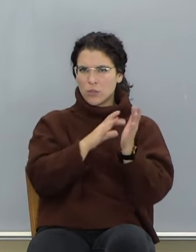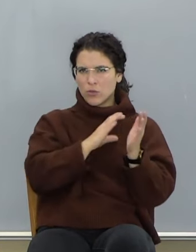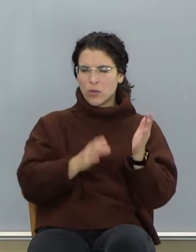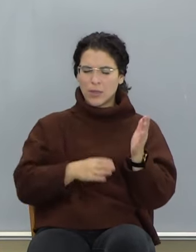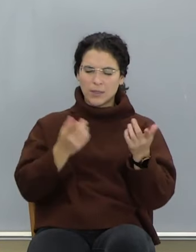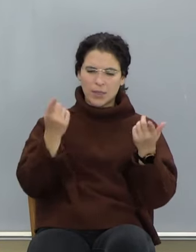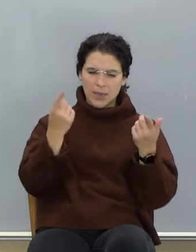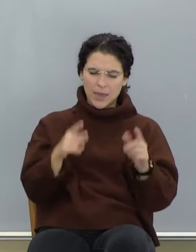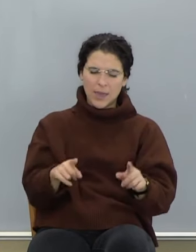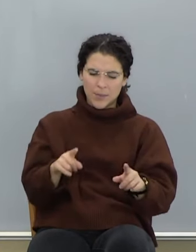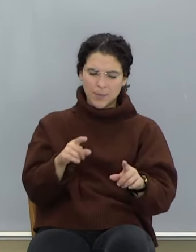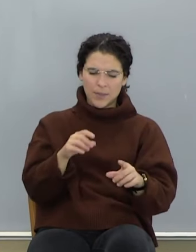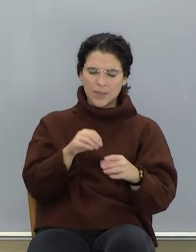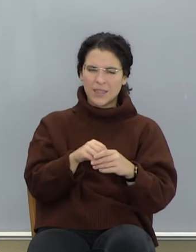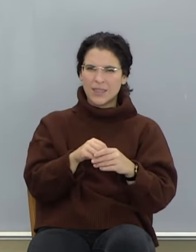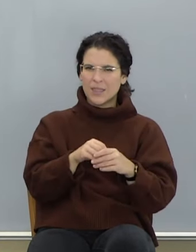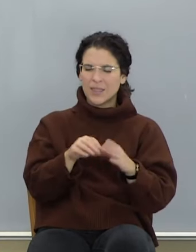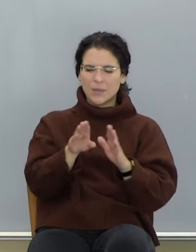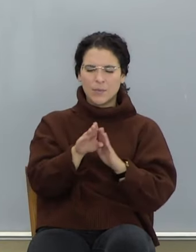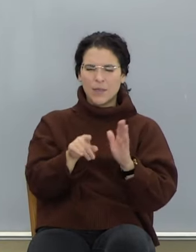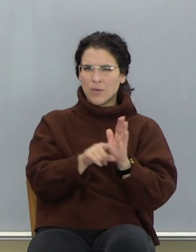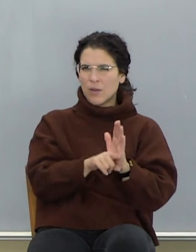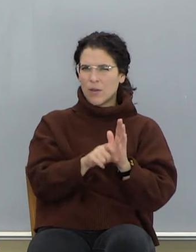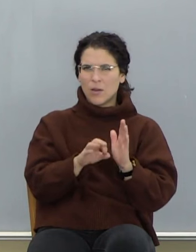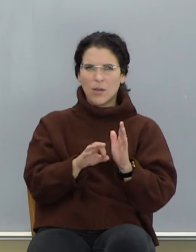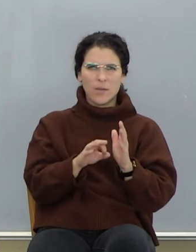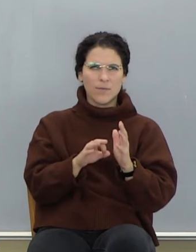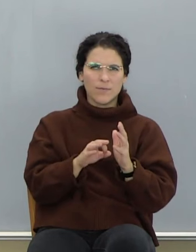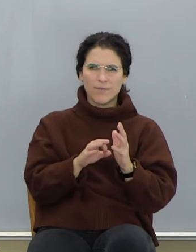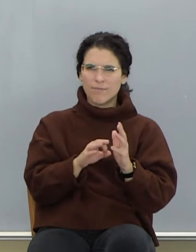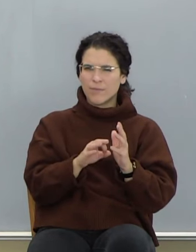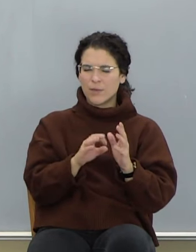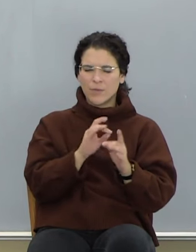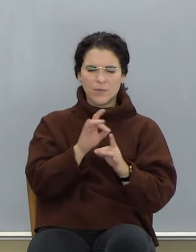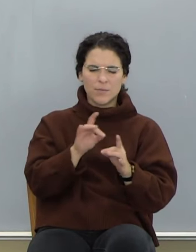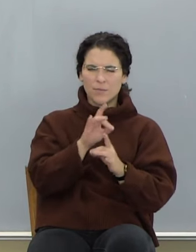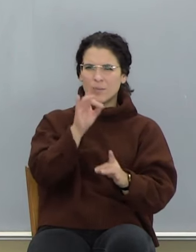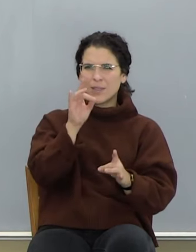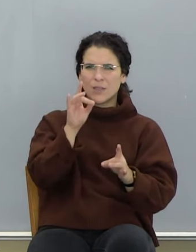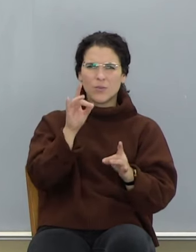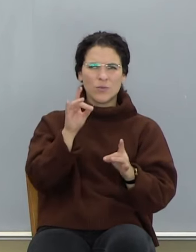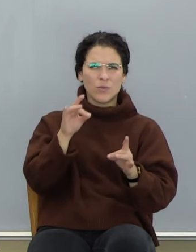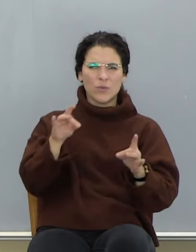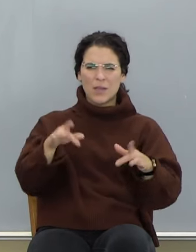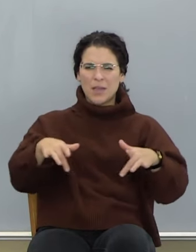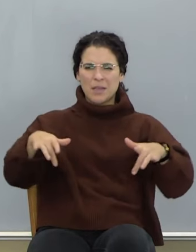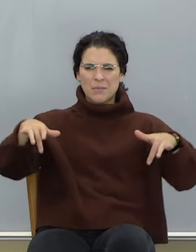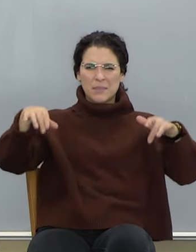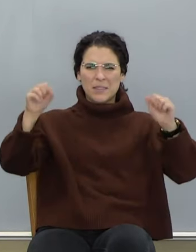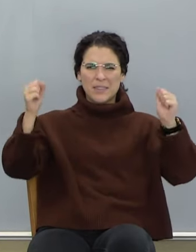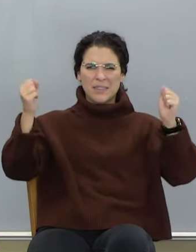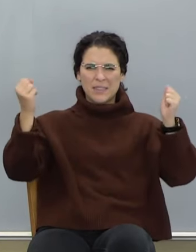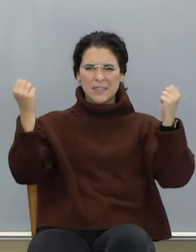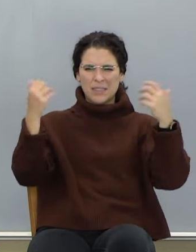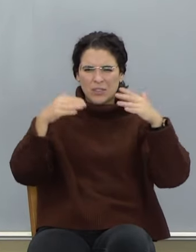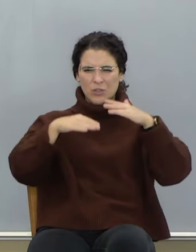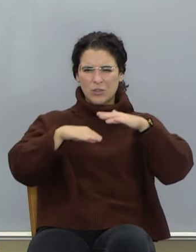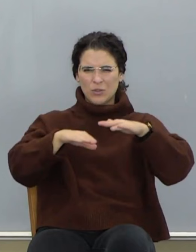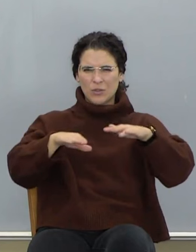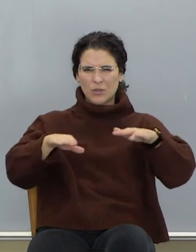occurs in this backdrop of spiritual depravity, spiritual